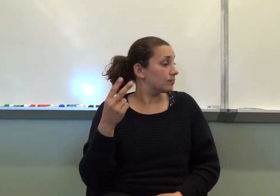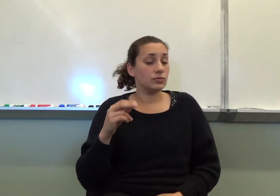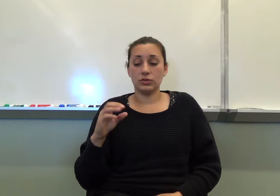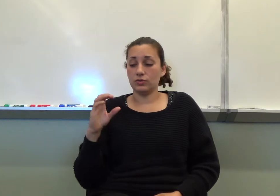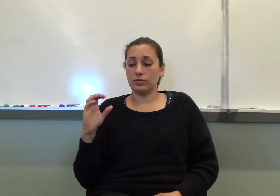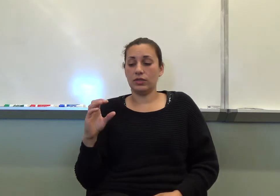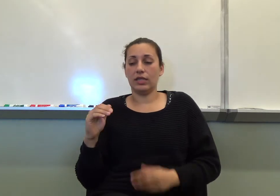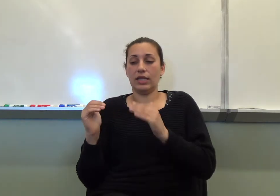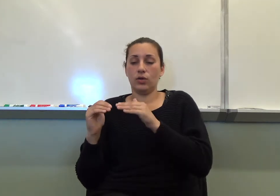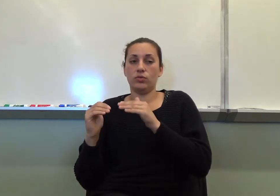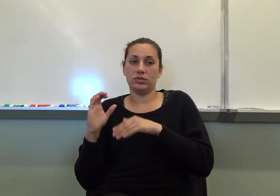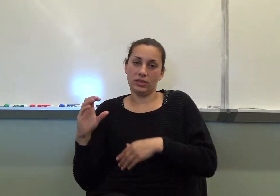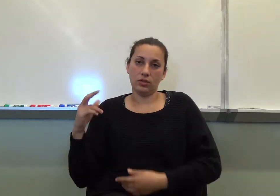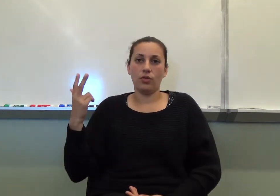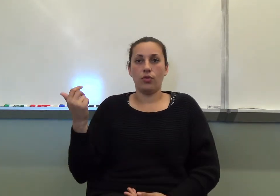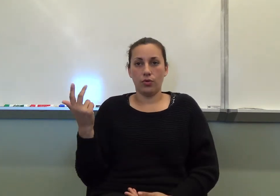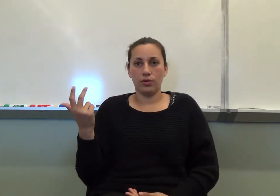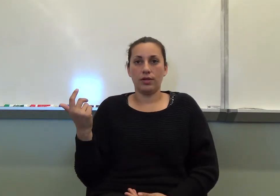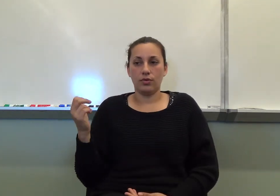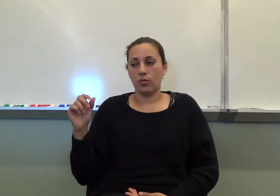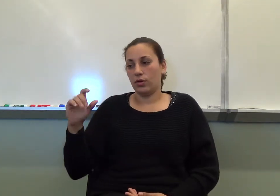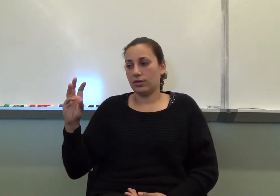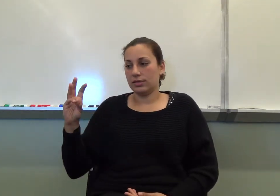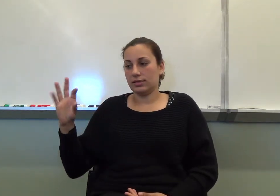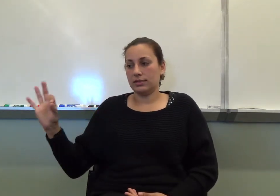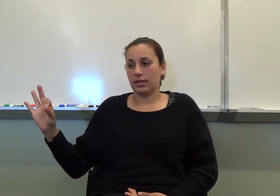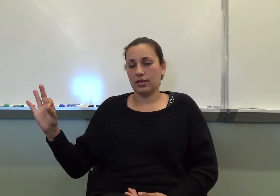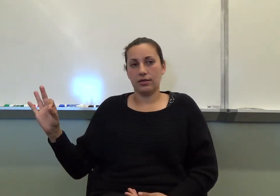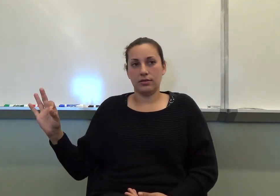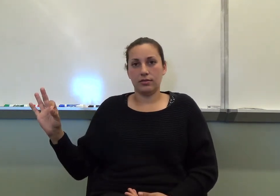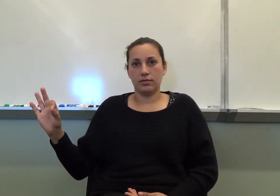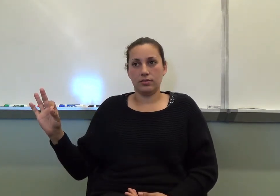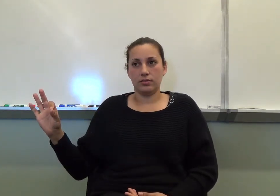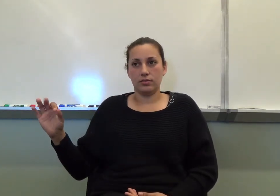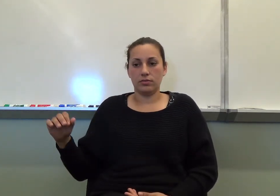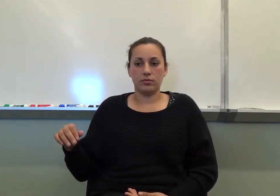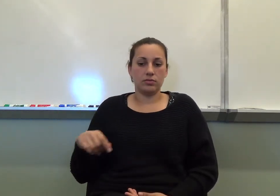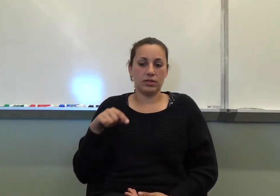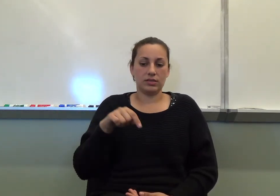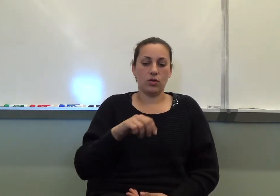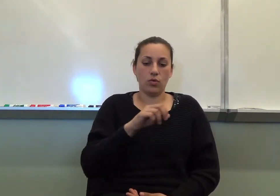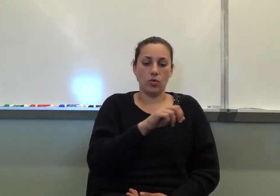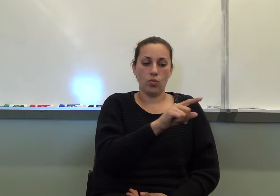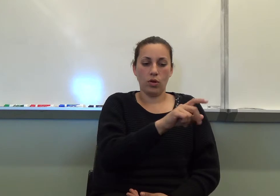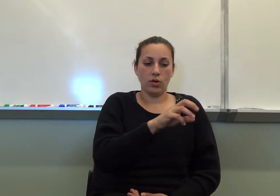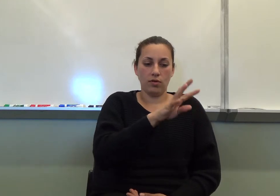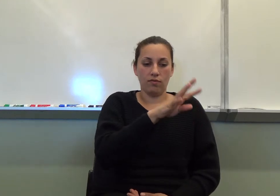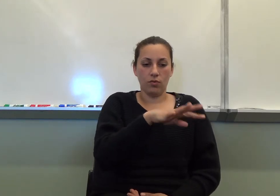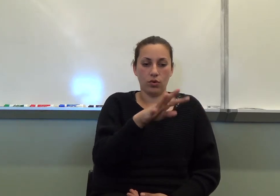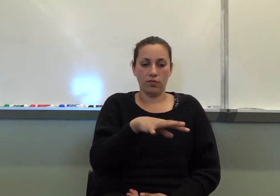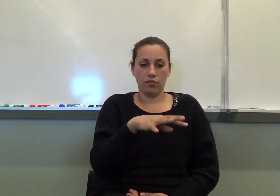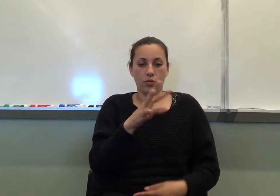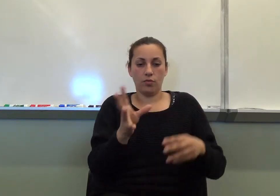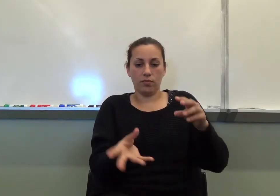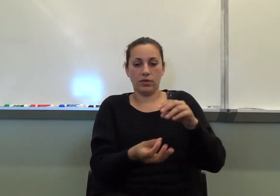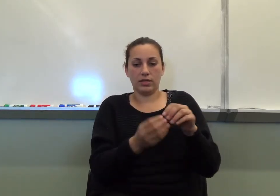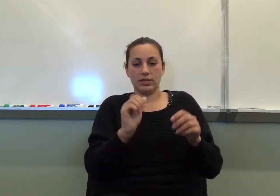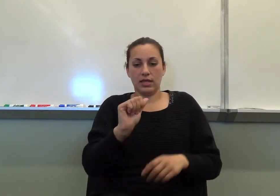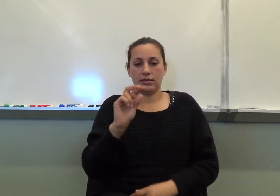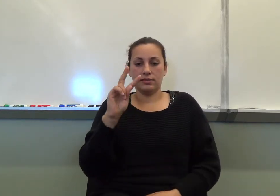is 169. This is 144. So now,